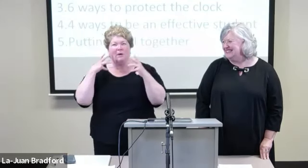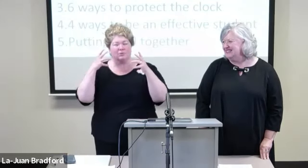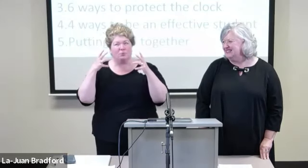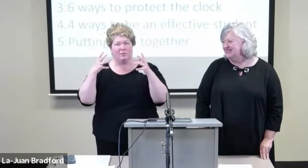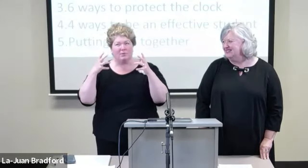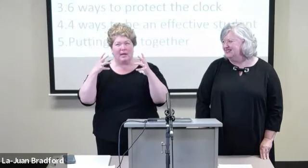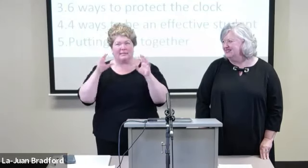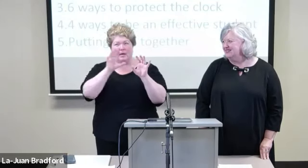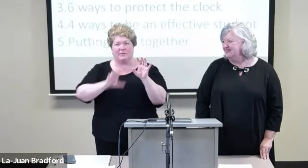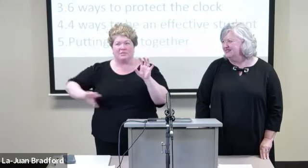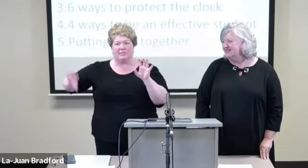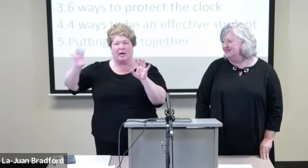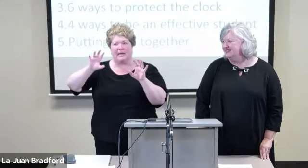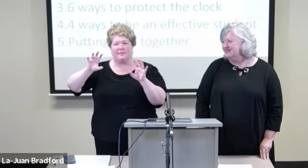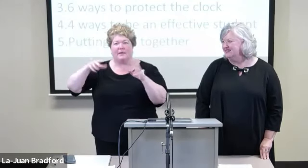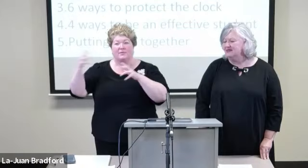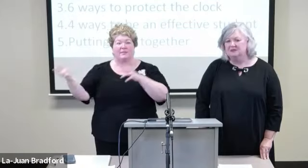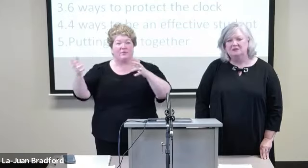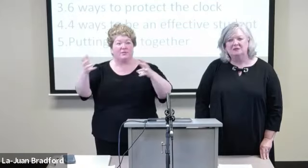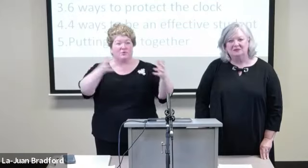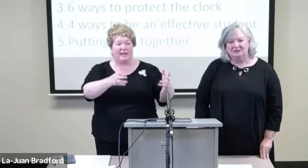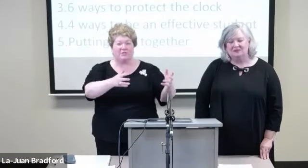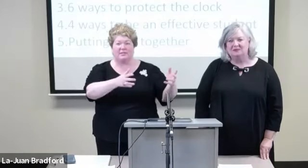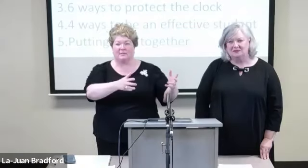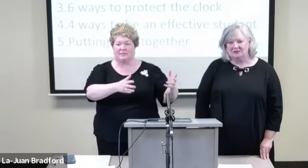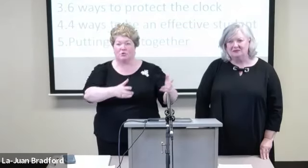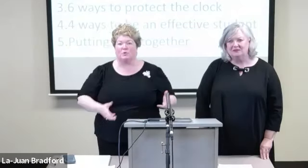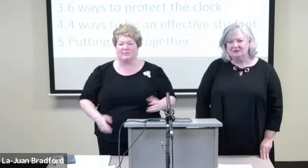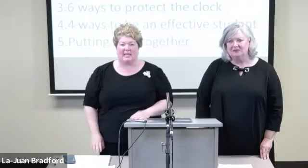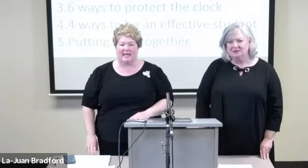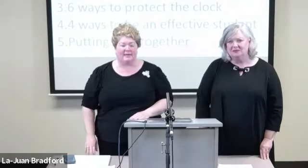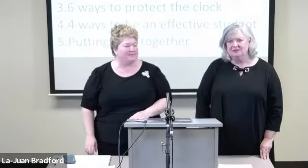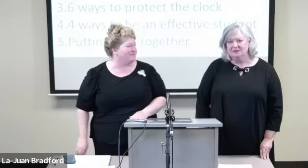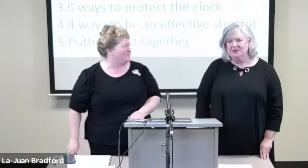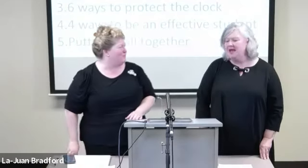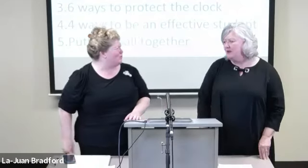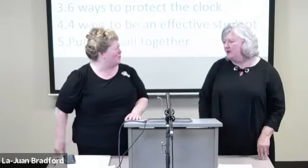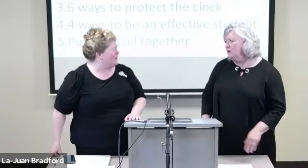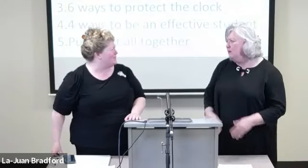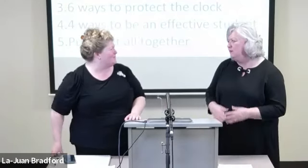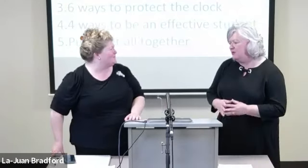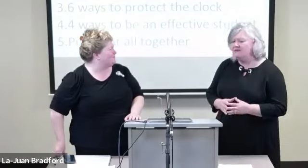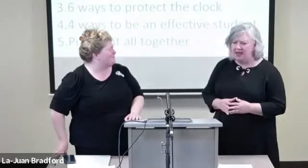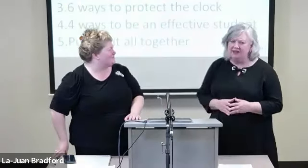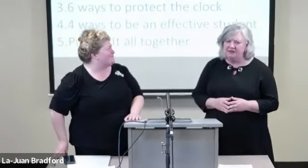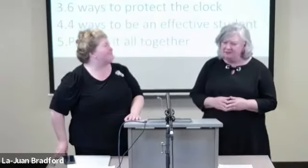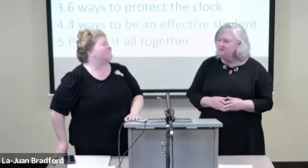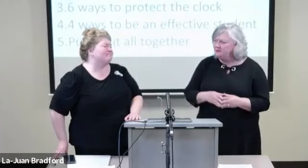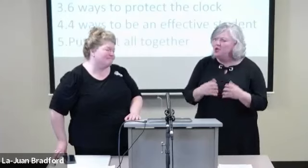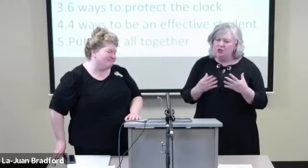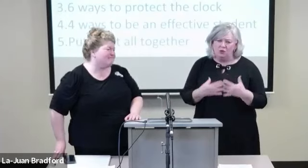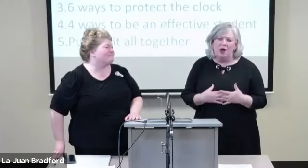that helps you realize how much time different strategies and chores take your thoughts being reflective